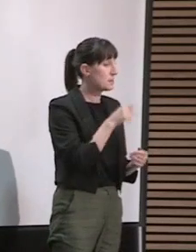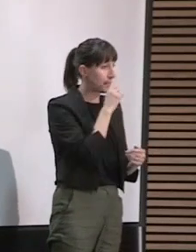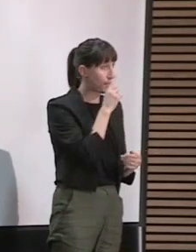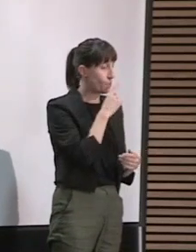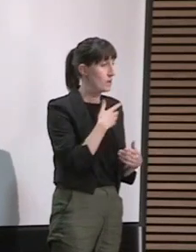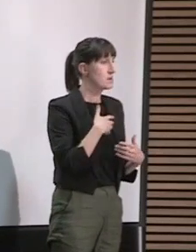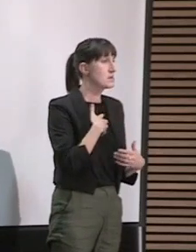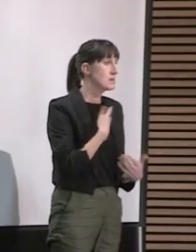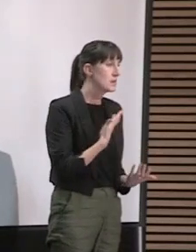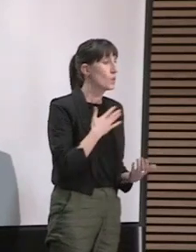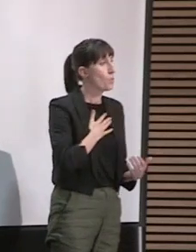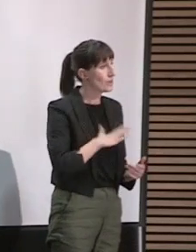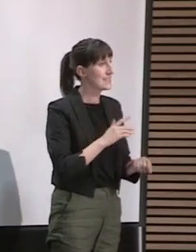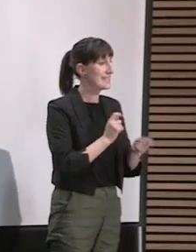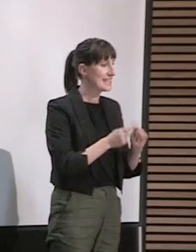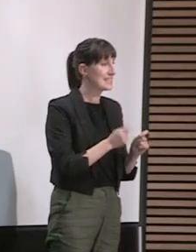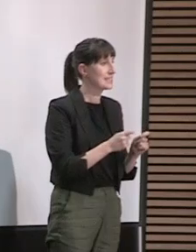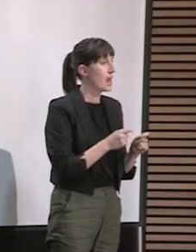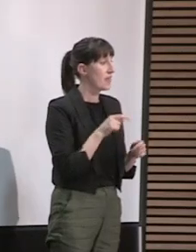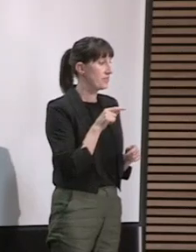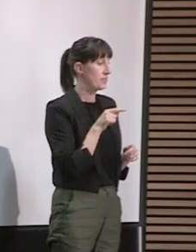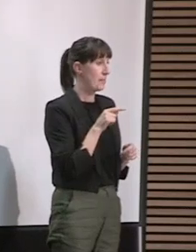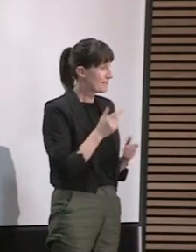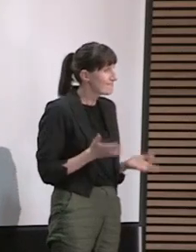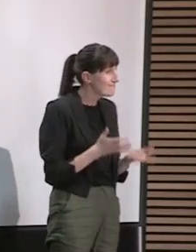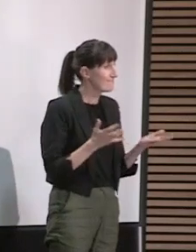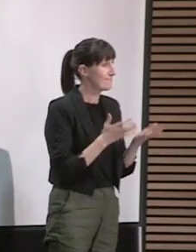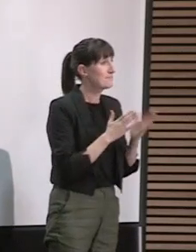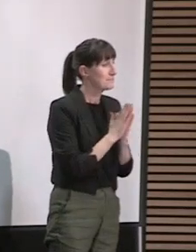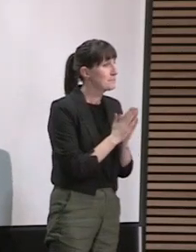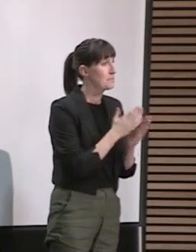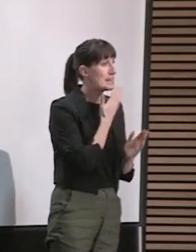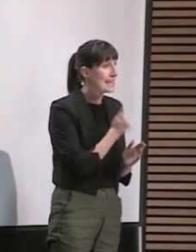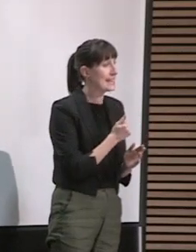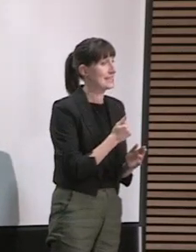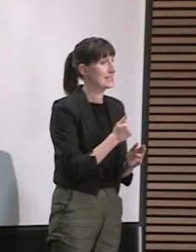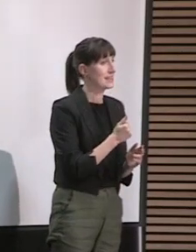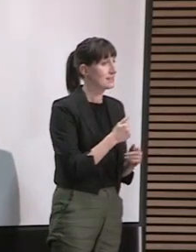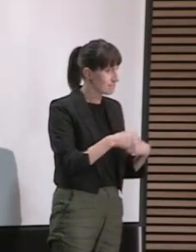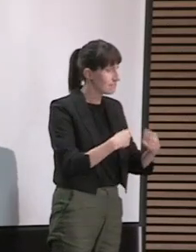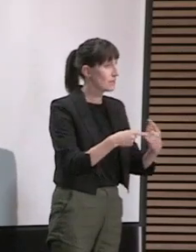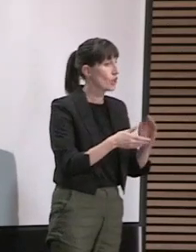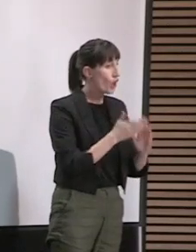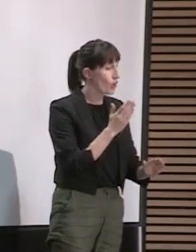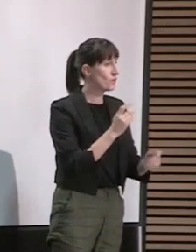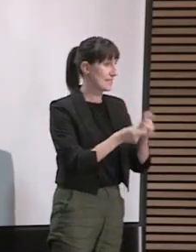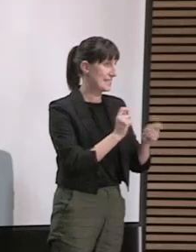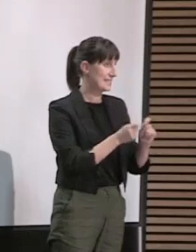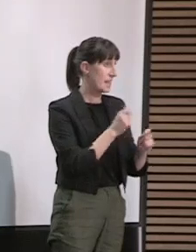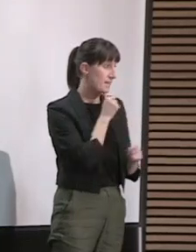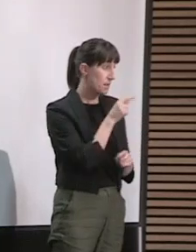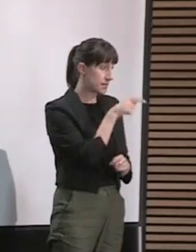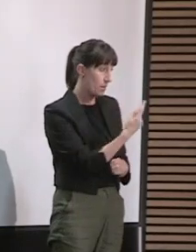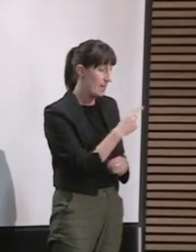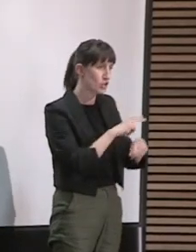cluster completely identified yet, and so we do need people to continue to, take the test when